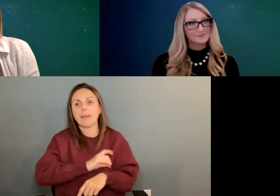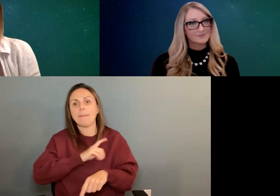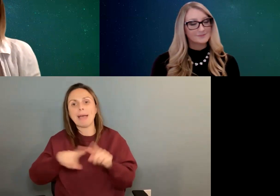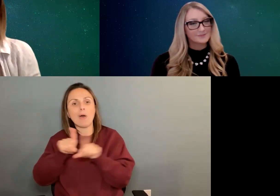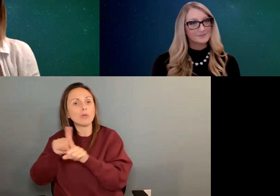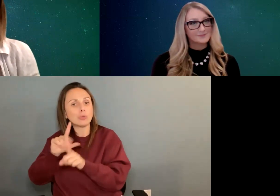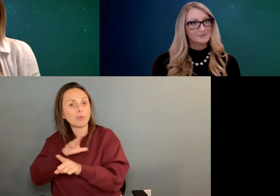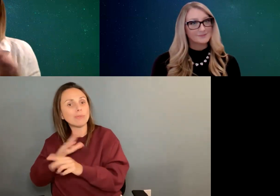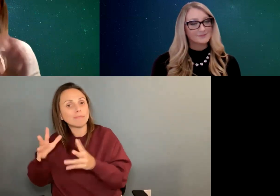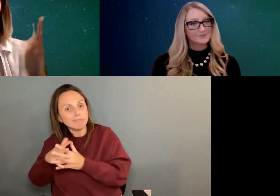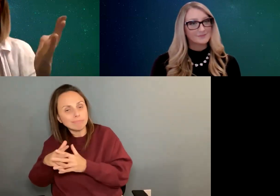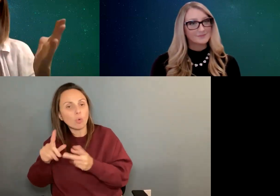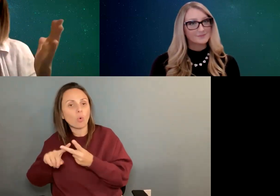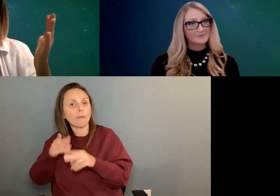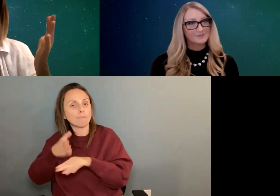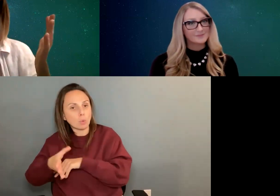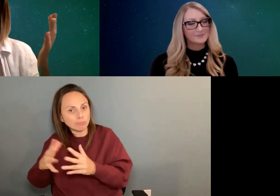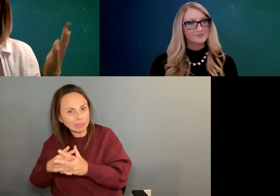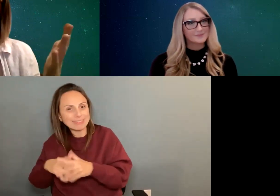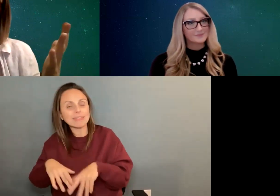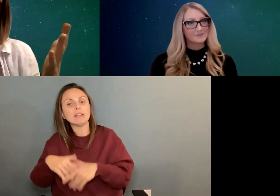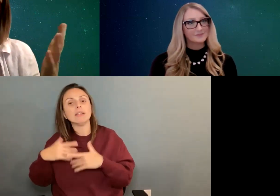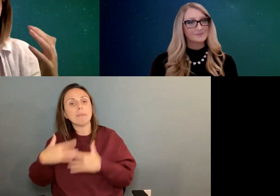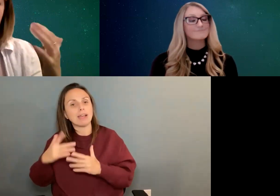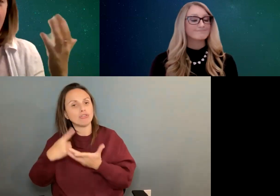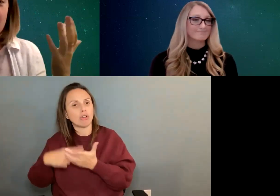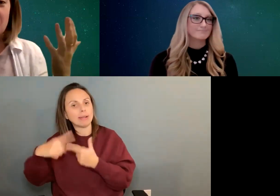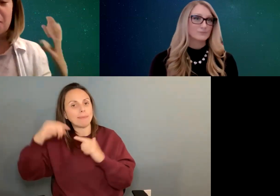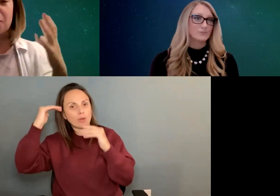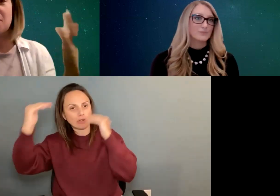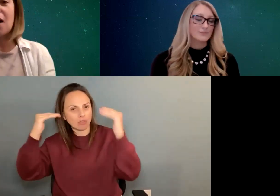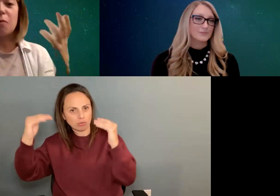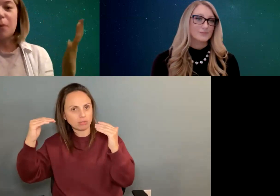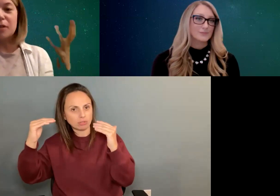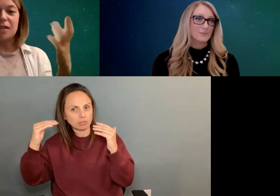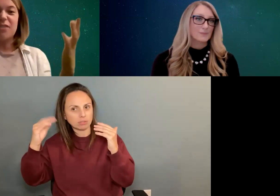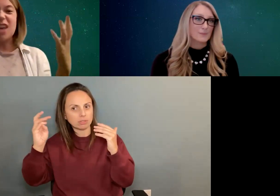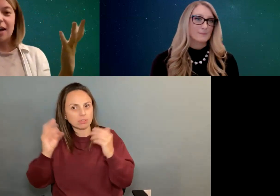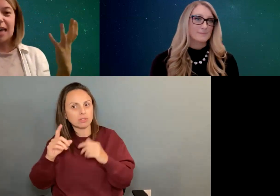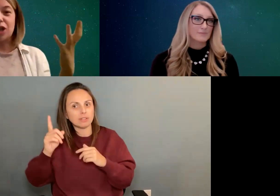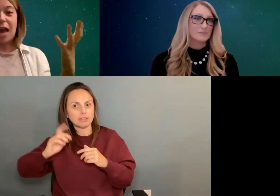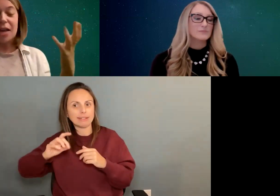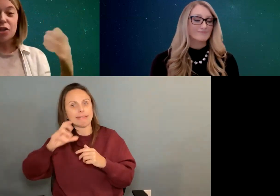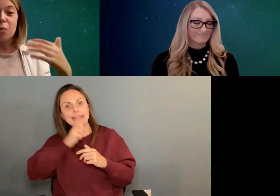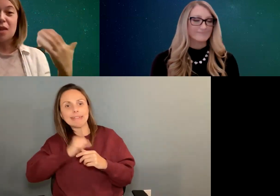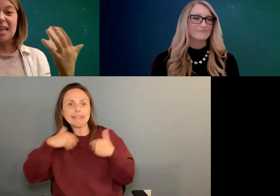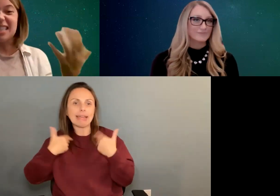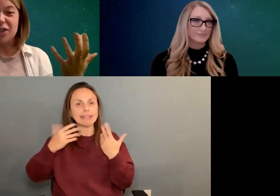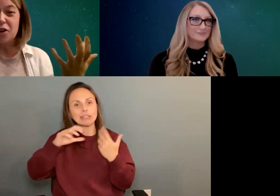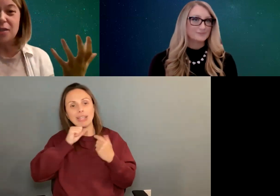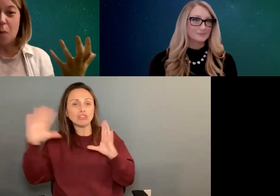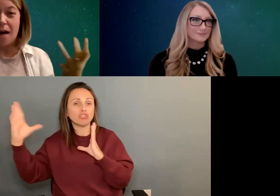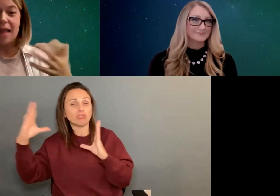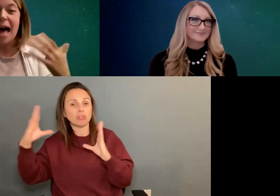perinatal population is generally we're talking about adults of a reproductive youngish age. So when we're